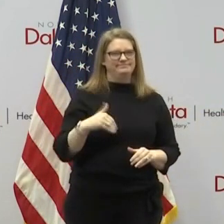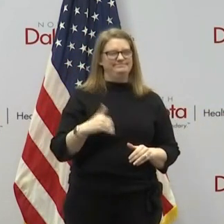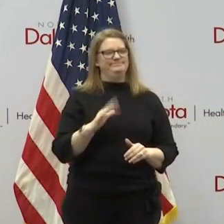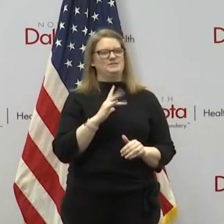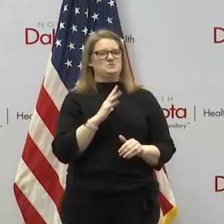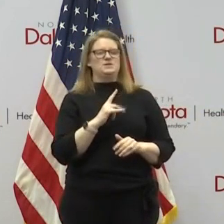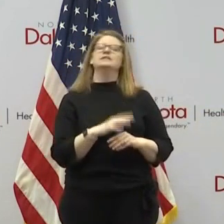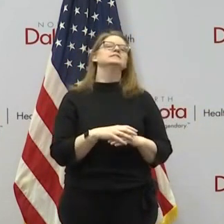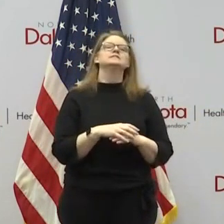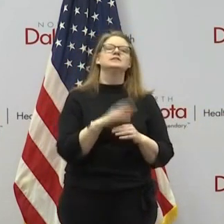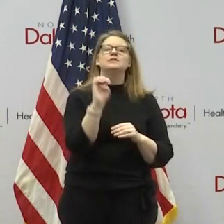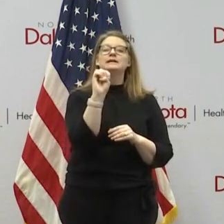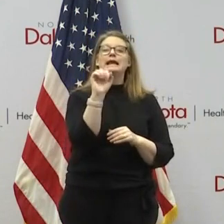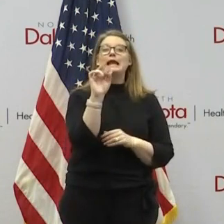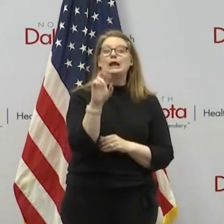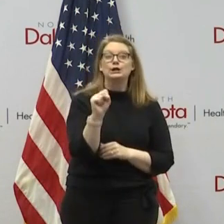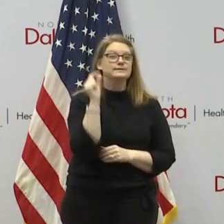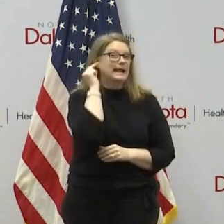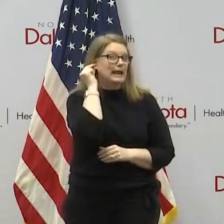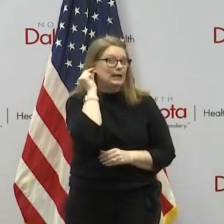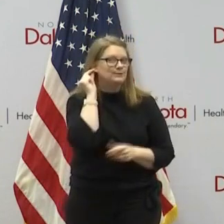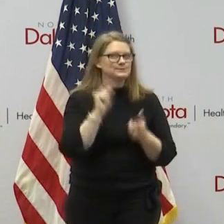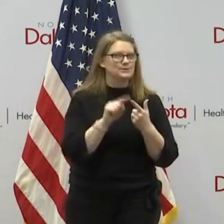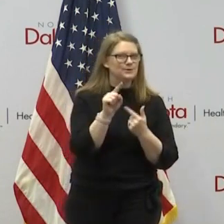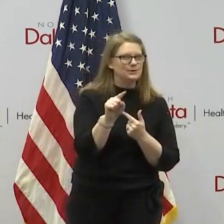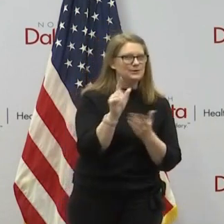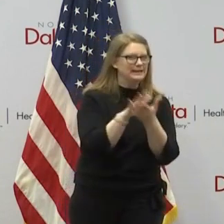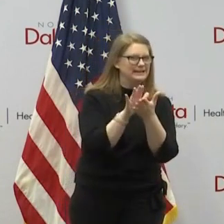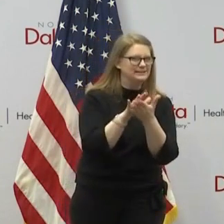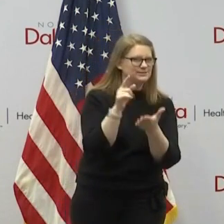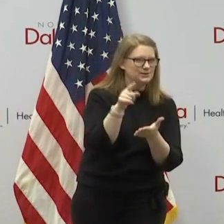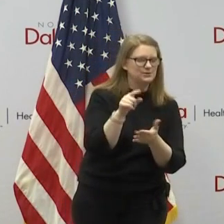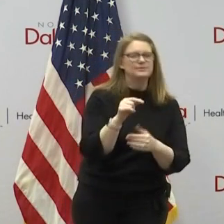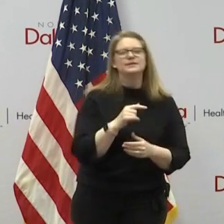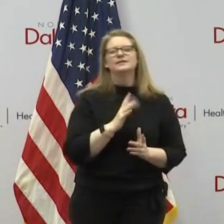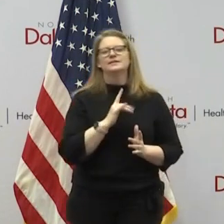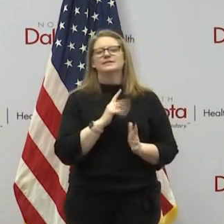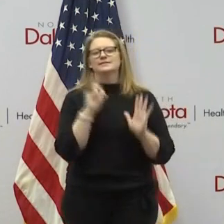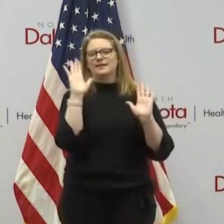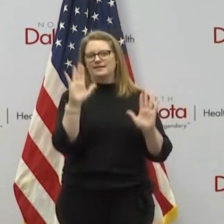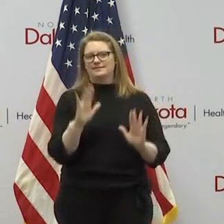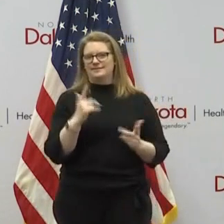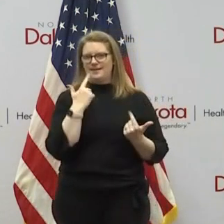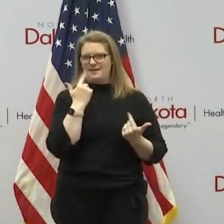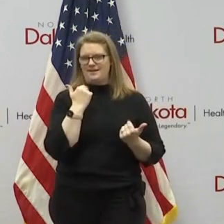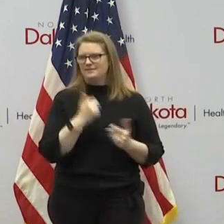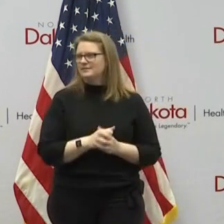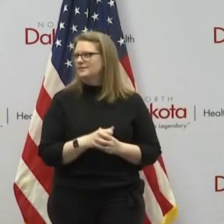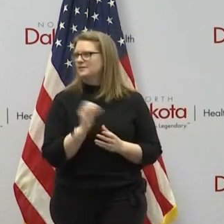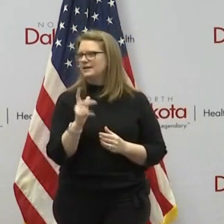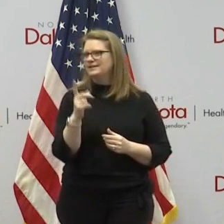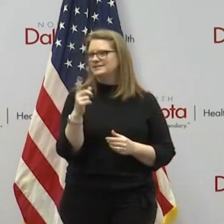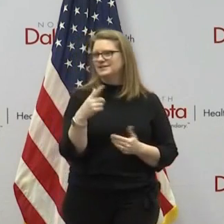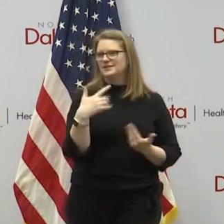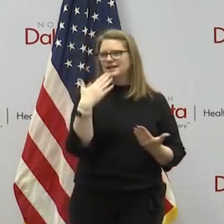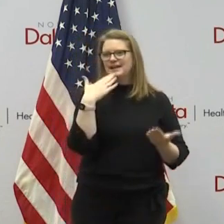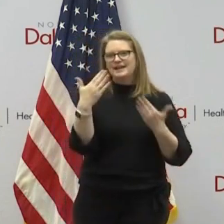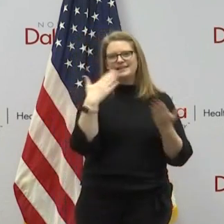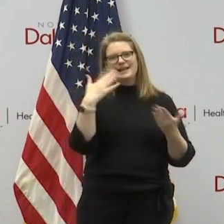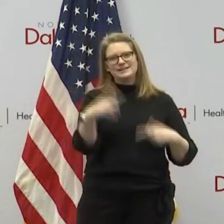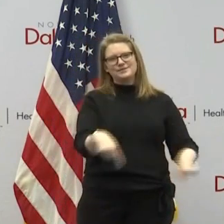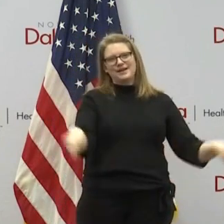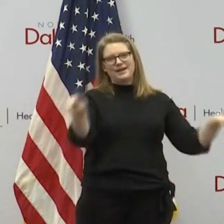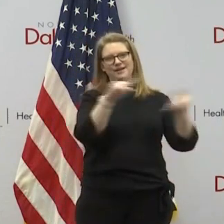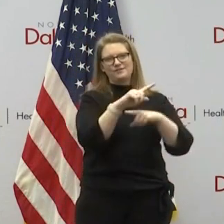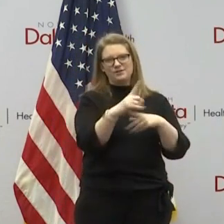say ears to you, Ian, for that great invention. But anyway, thanks to everybody who's pitching